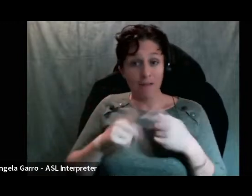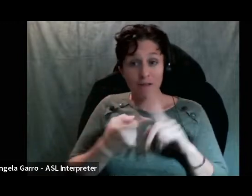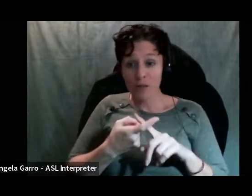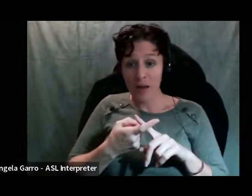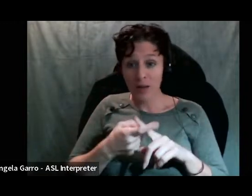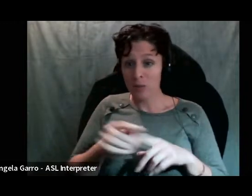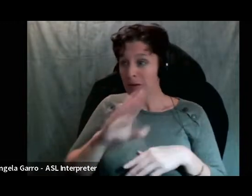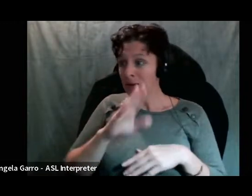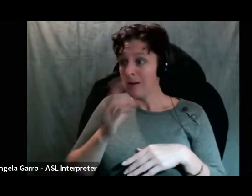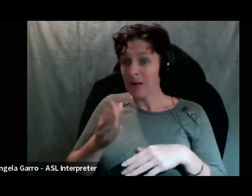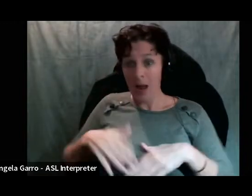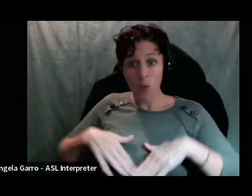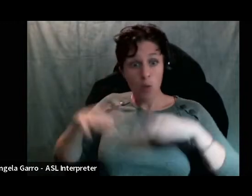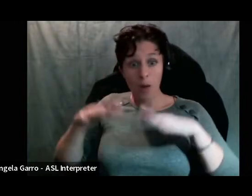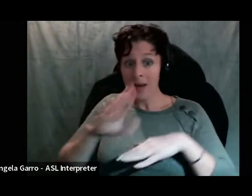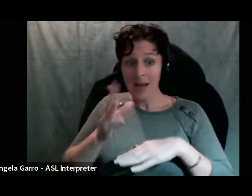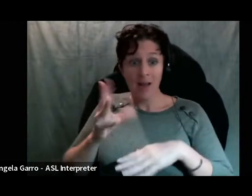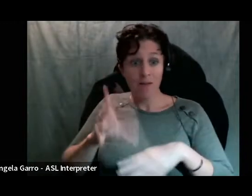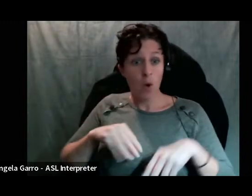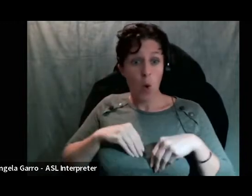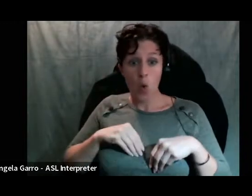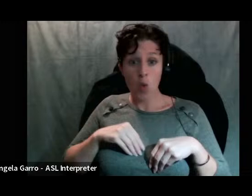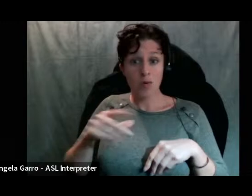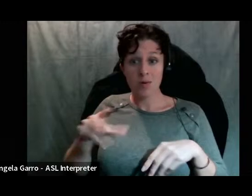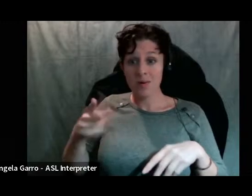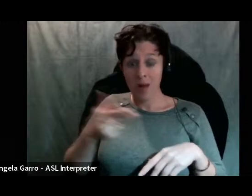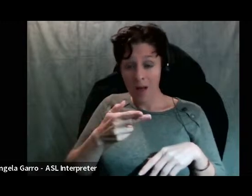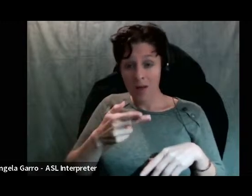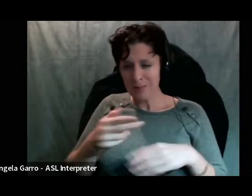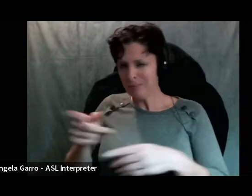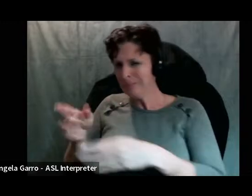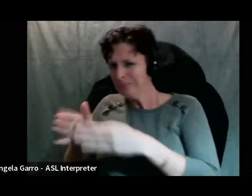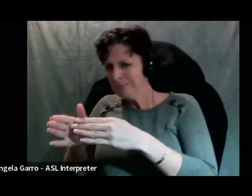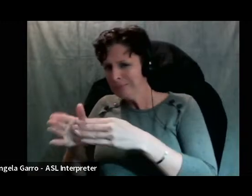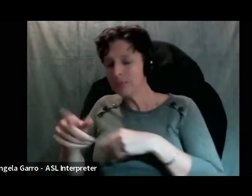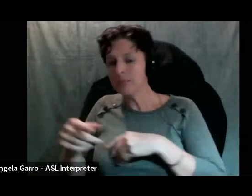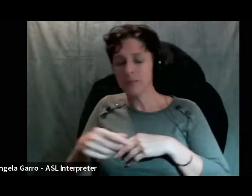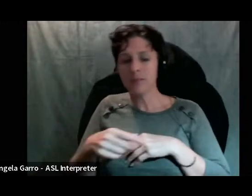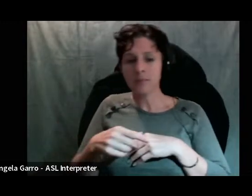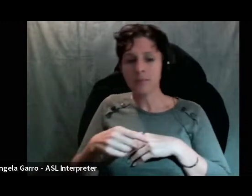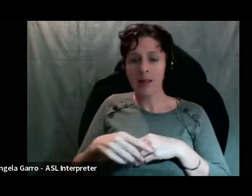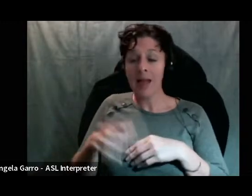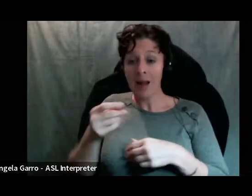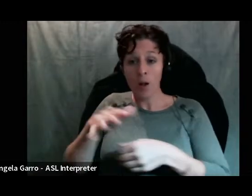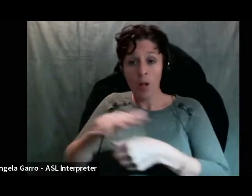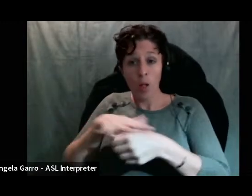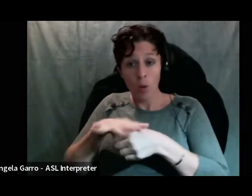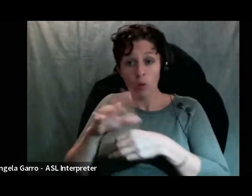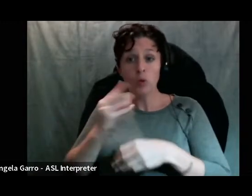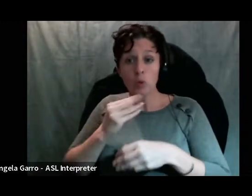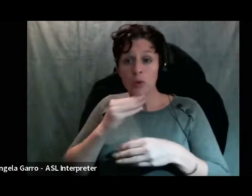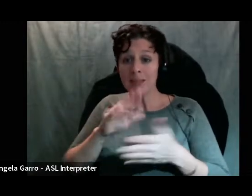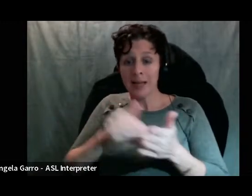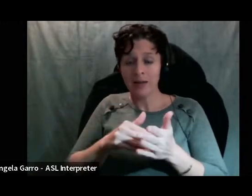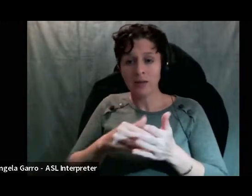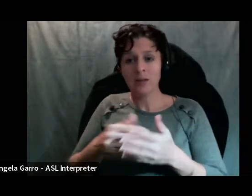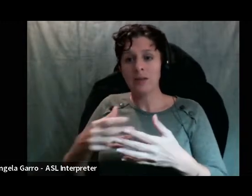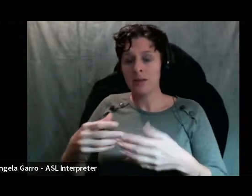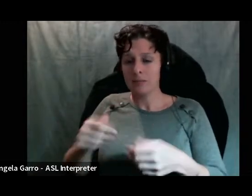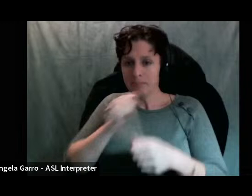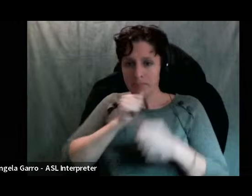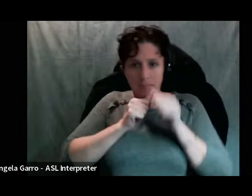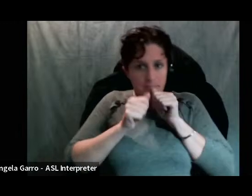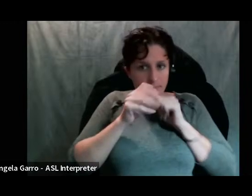guns are Please now start- trained guns Please owners. start wrapping up your comment. And local Jewish centers are concealing their Jewish